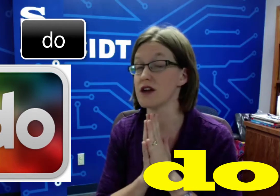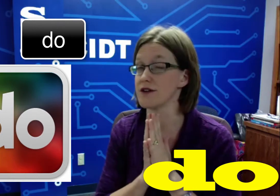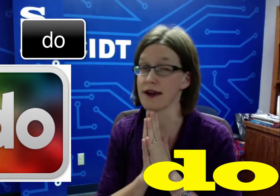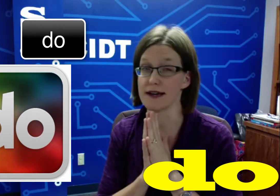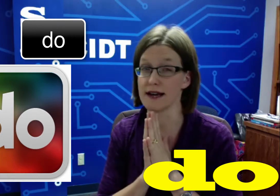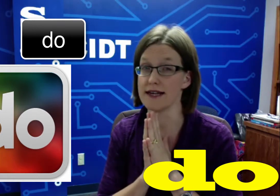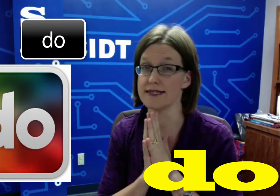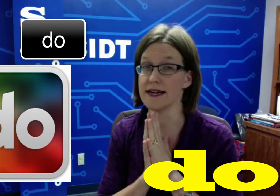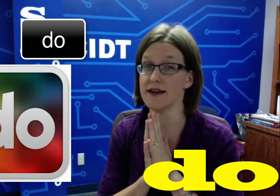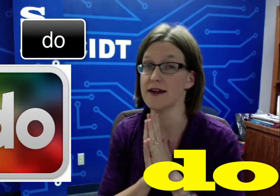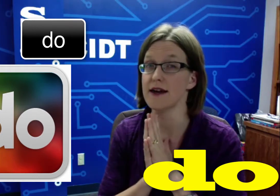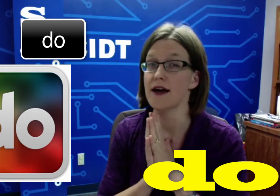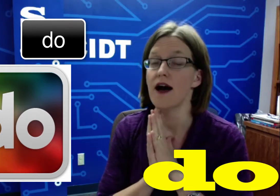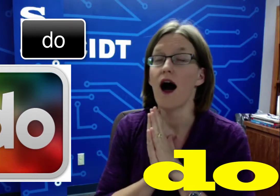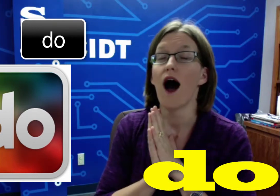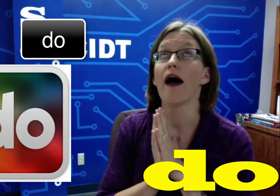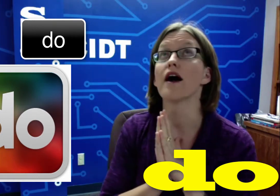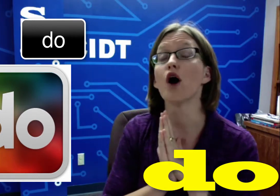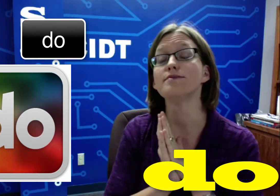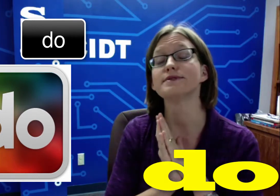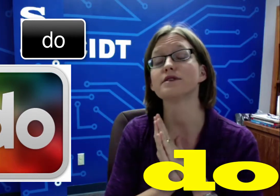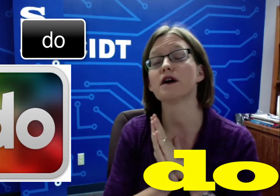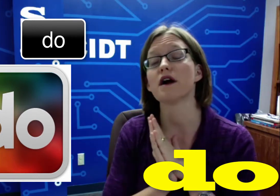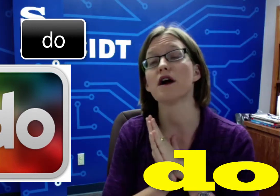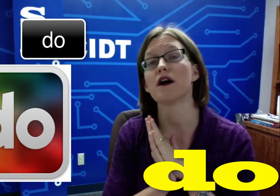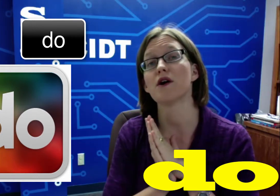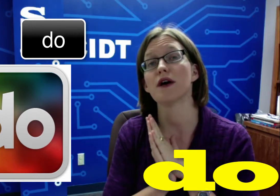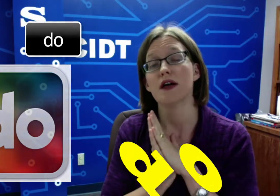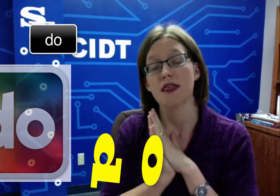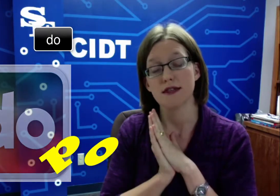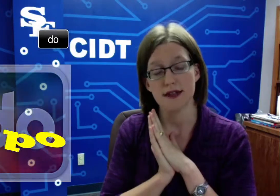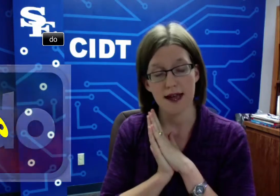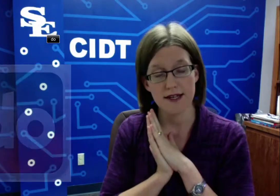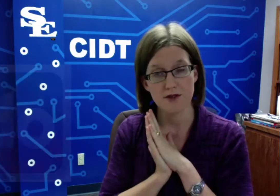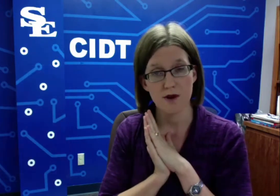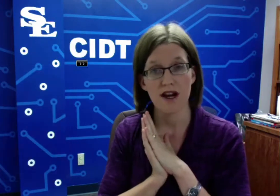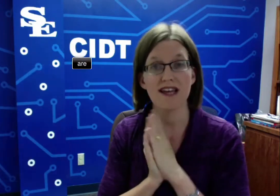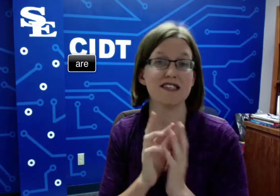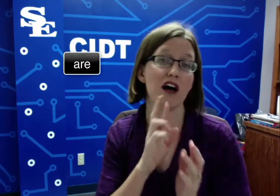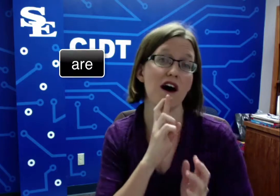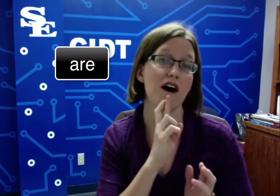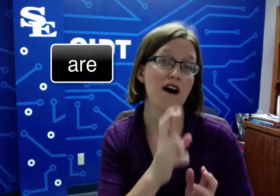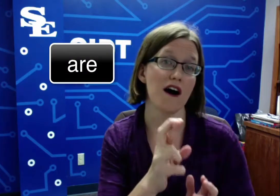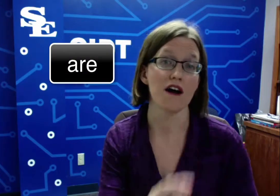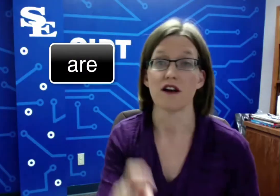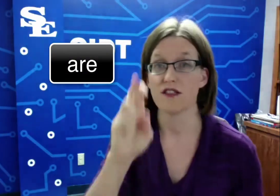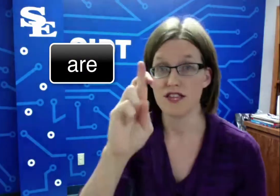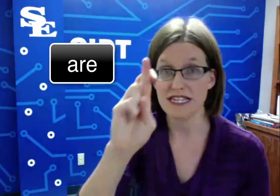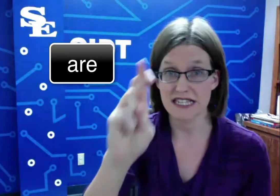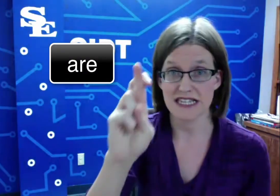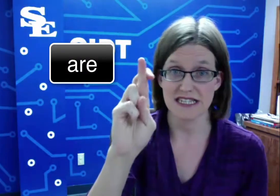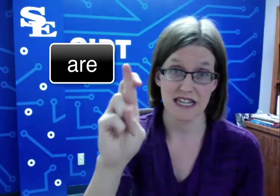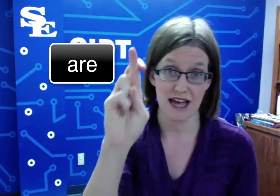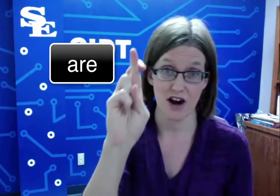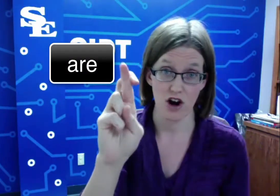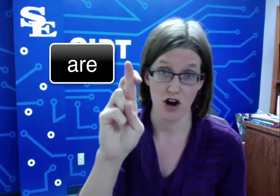going to recognize it? I hope so. The next word is R. This is the letter